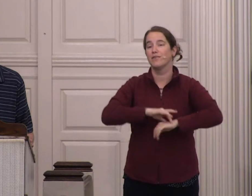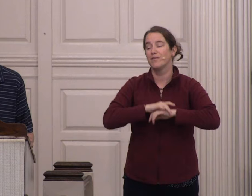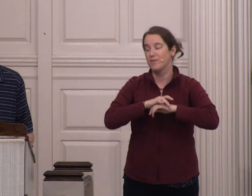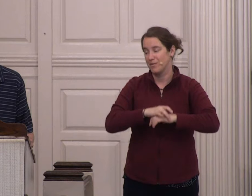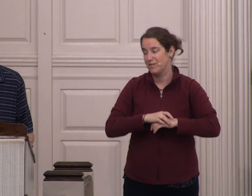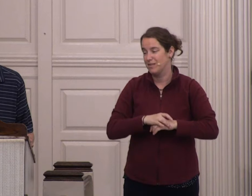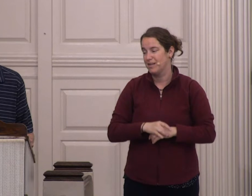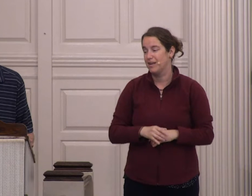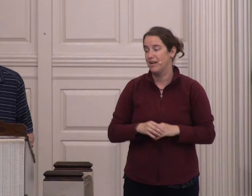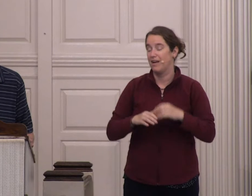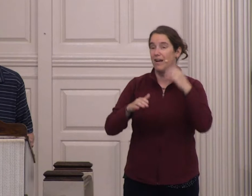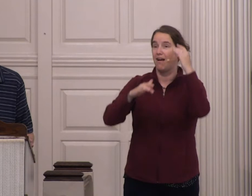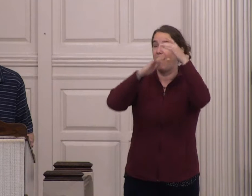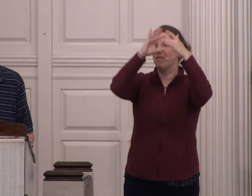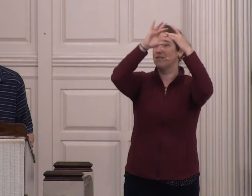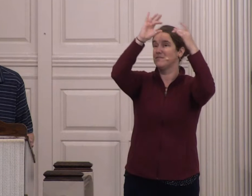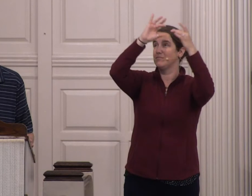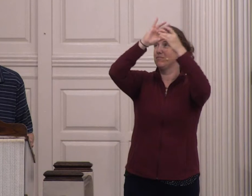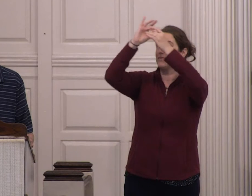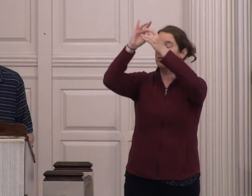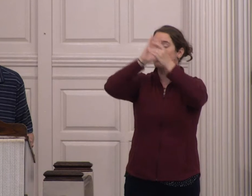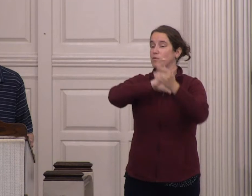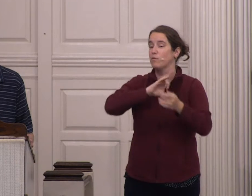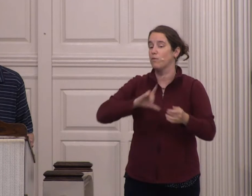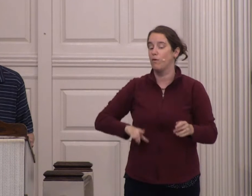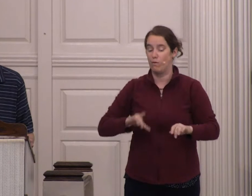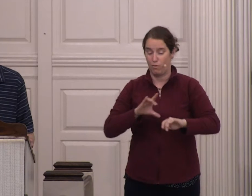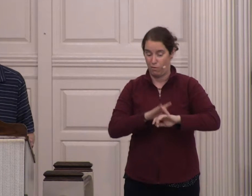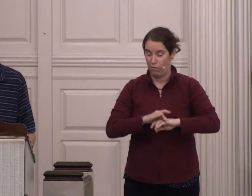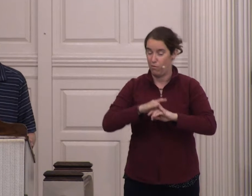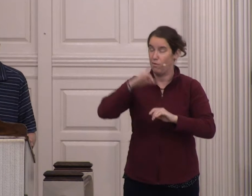earth he has given to the children of men.